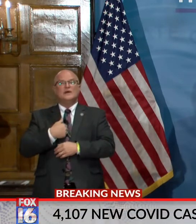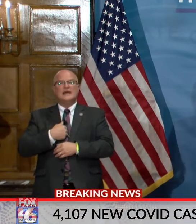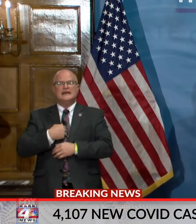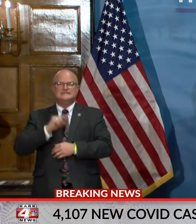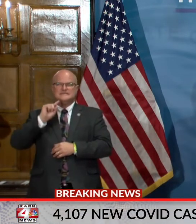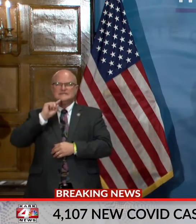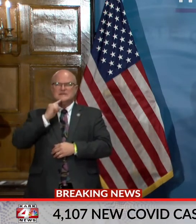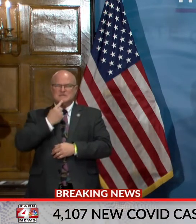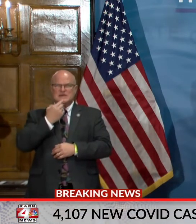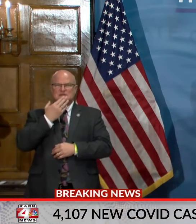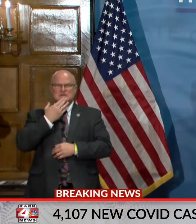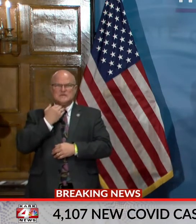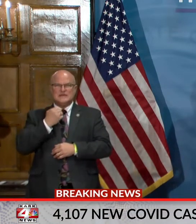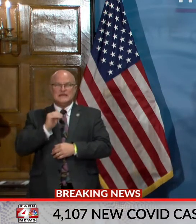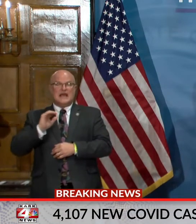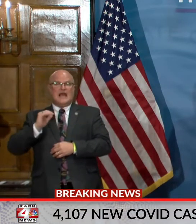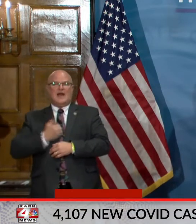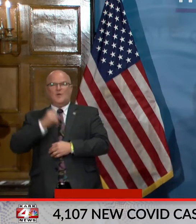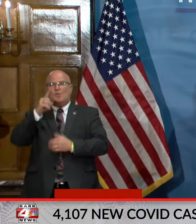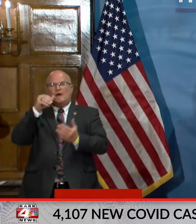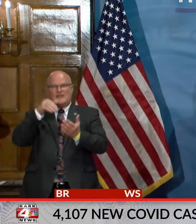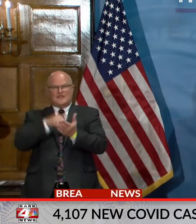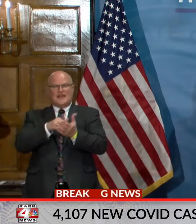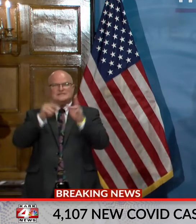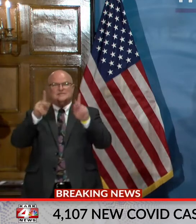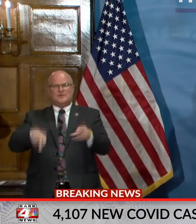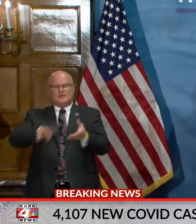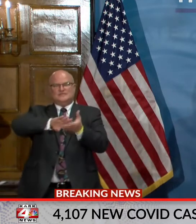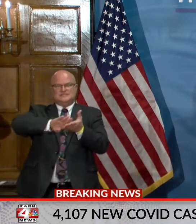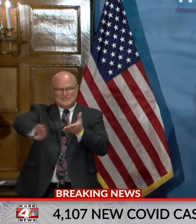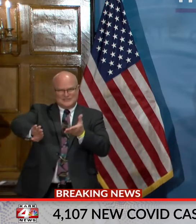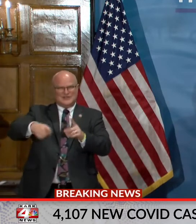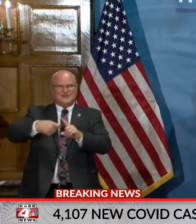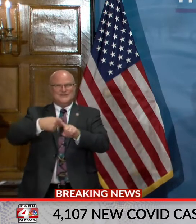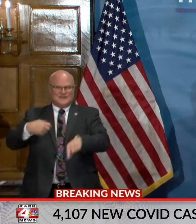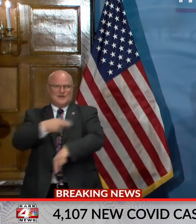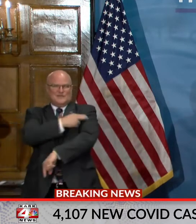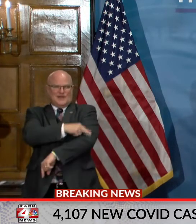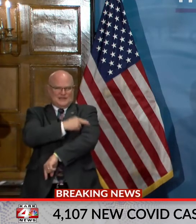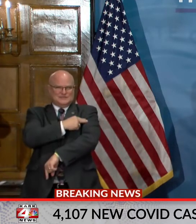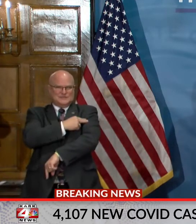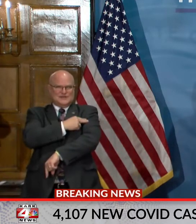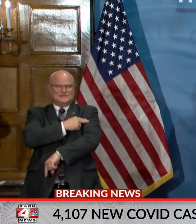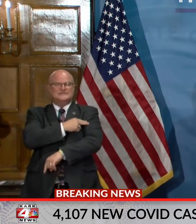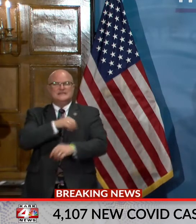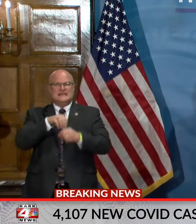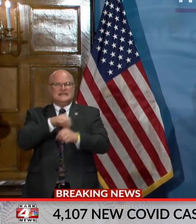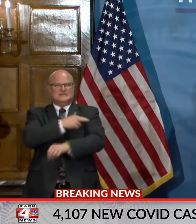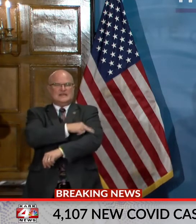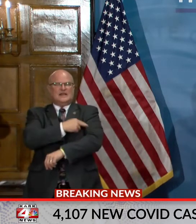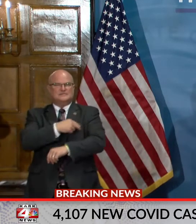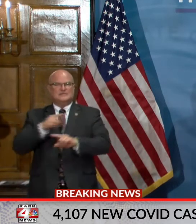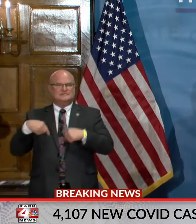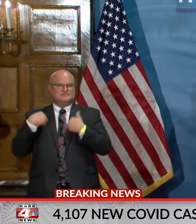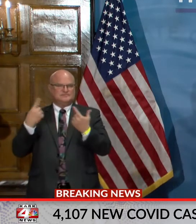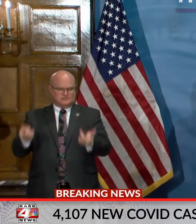celebration of the 1,000th discharge, safe discharge of a COVID-19 infected inpatient,